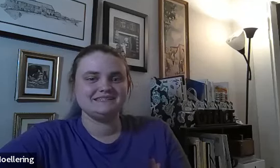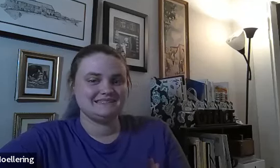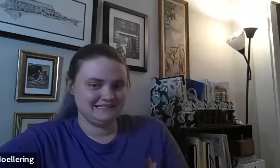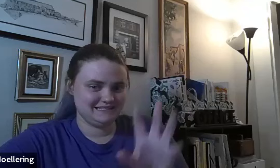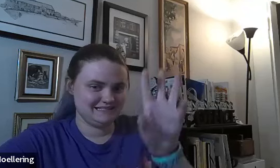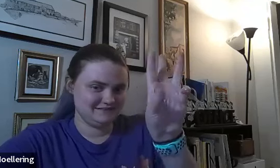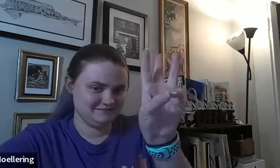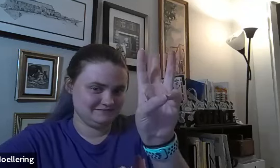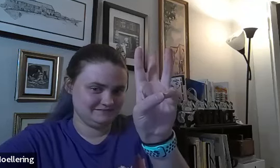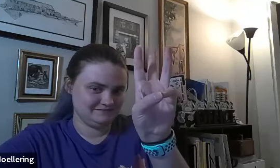6.